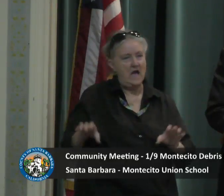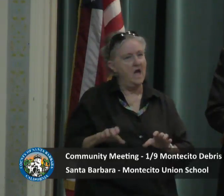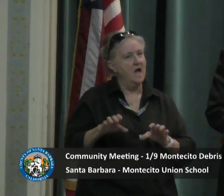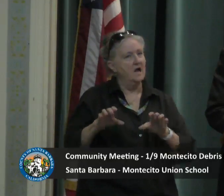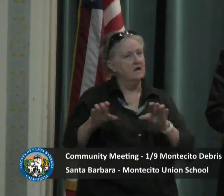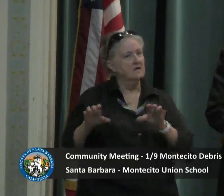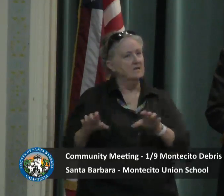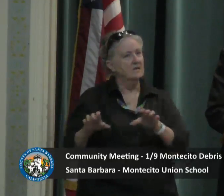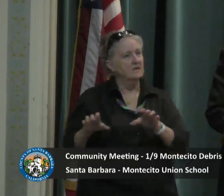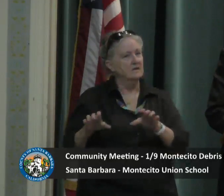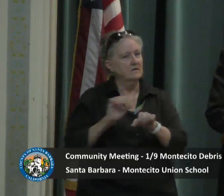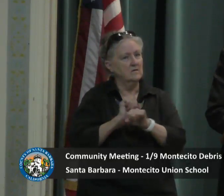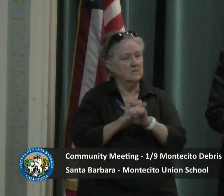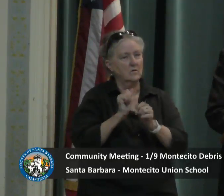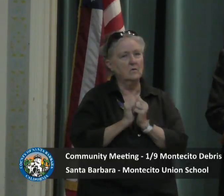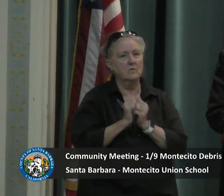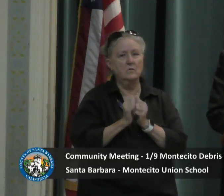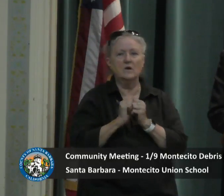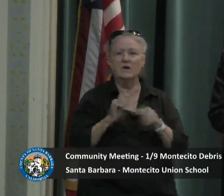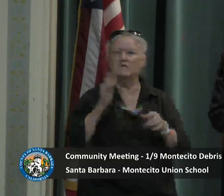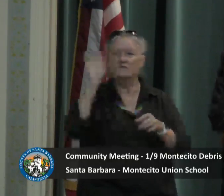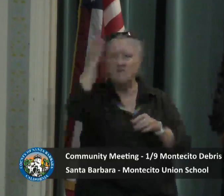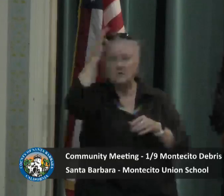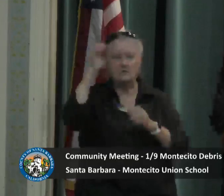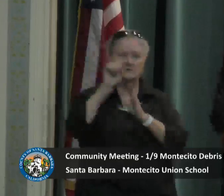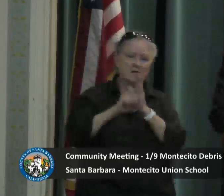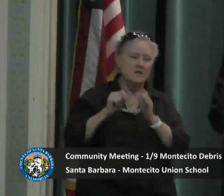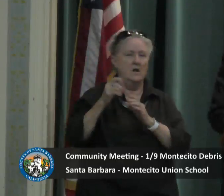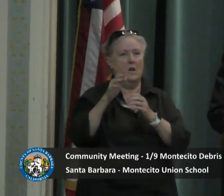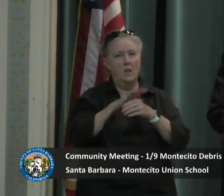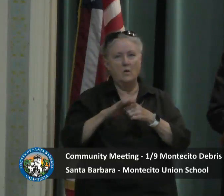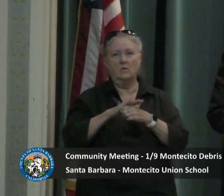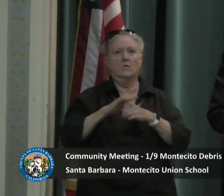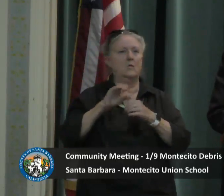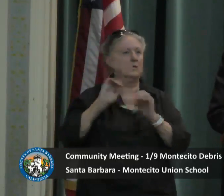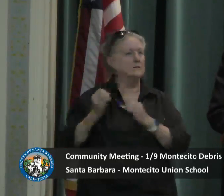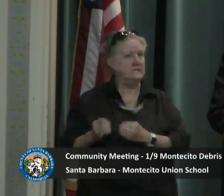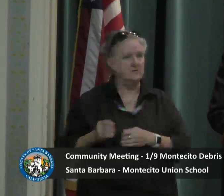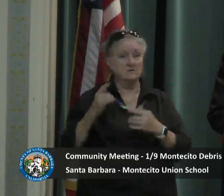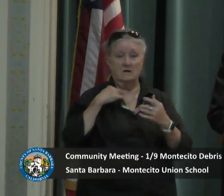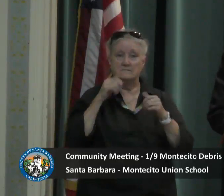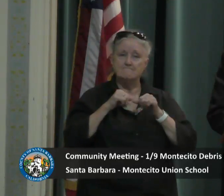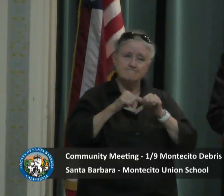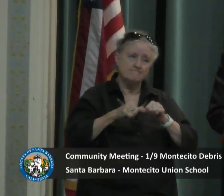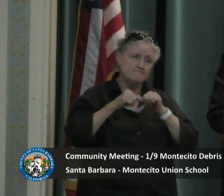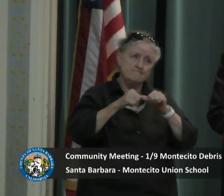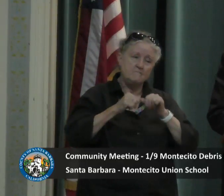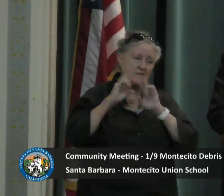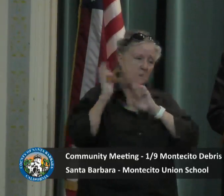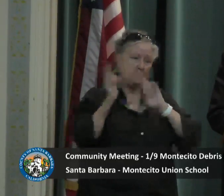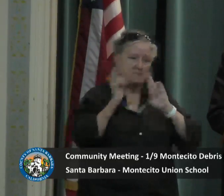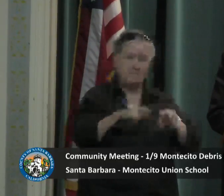collaborating with federal, state, local organizations continued